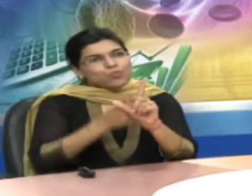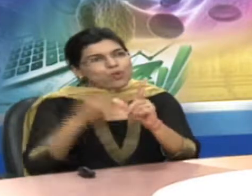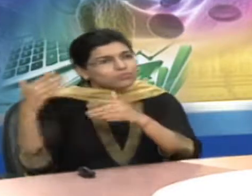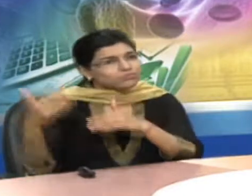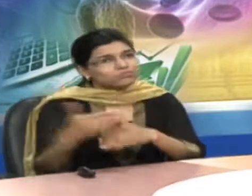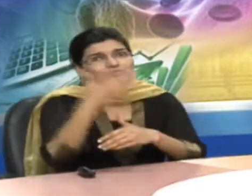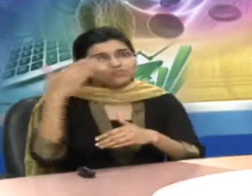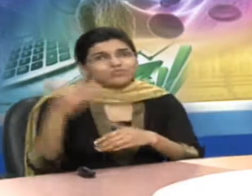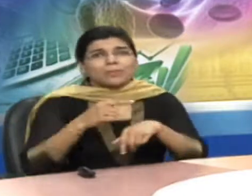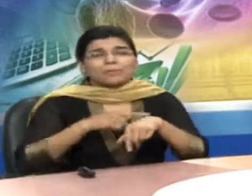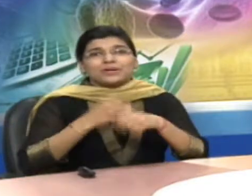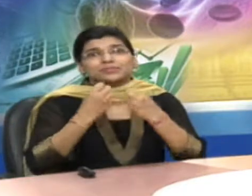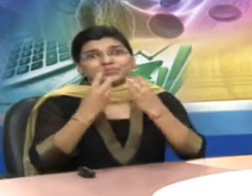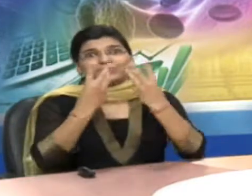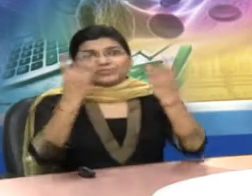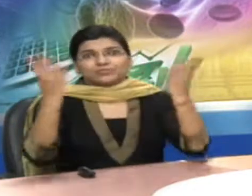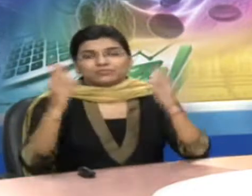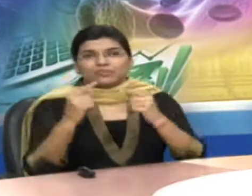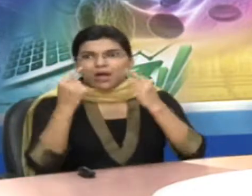At any place we go,